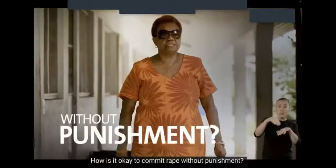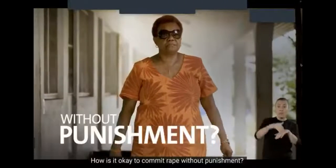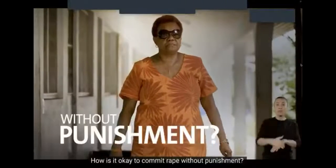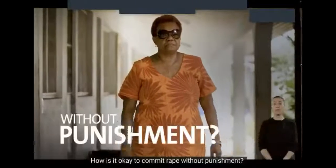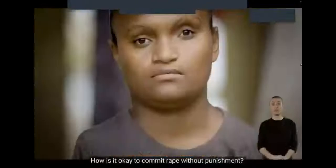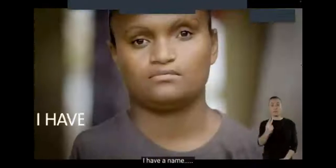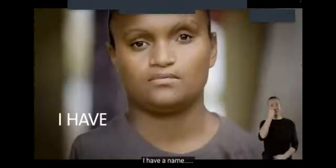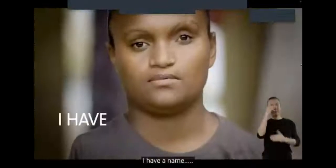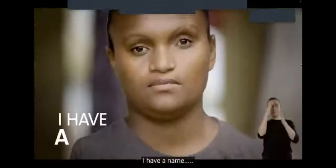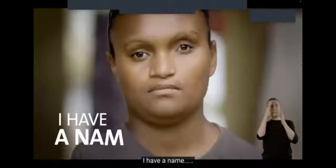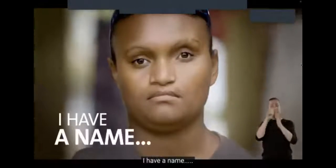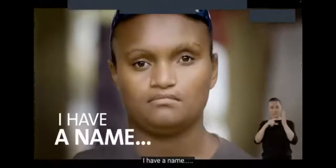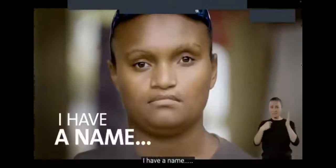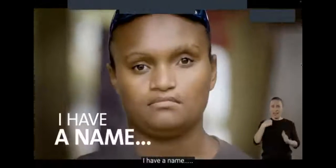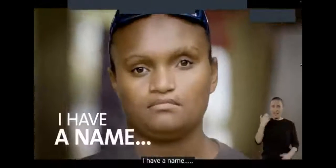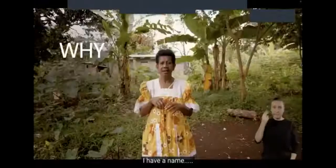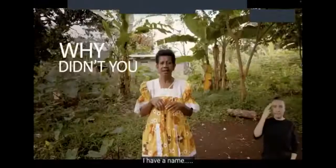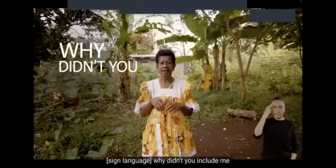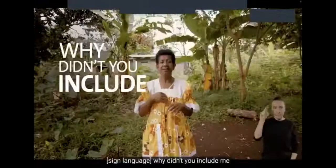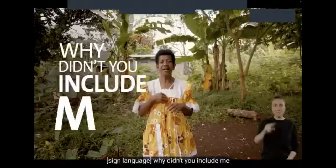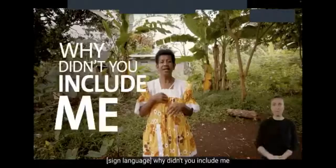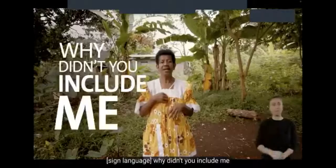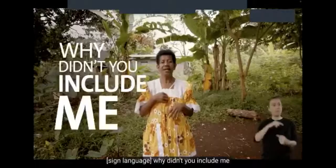without punishment? I have a name.